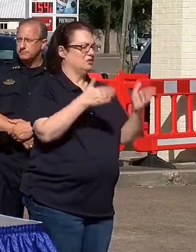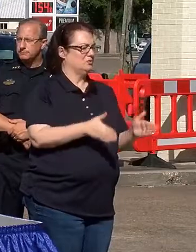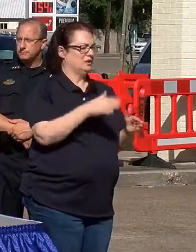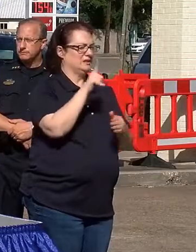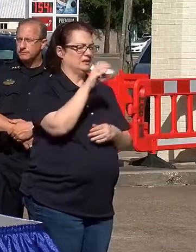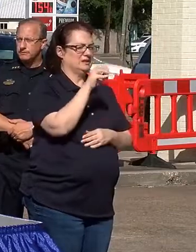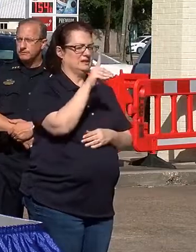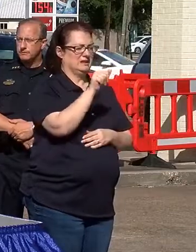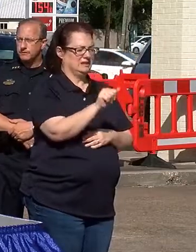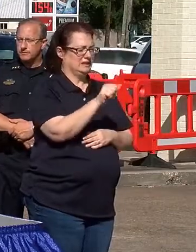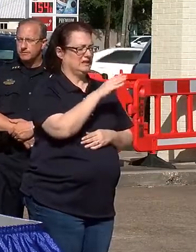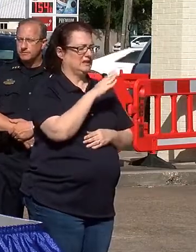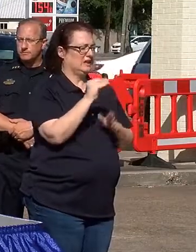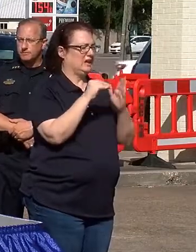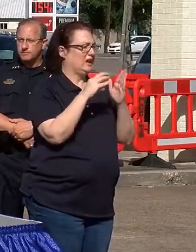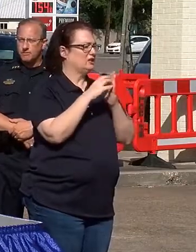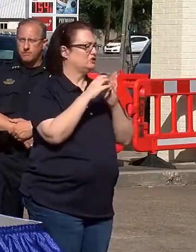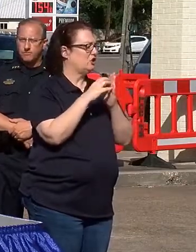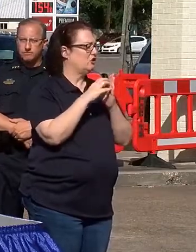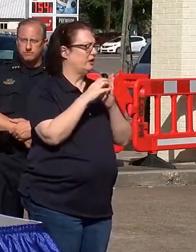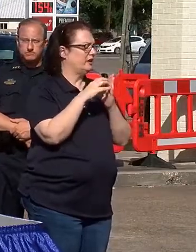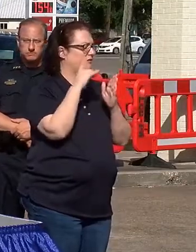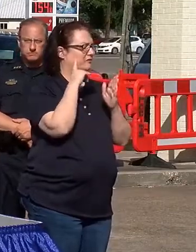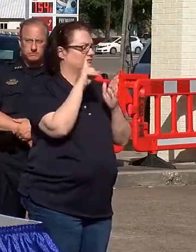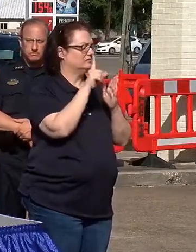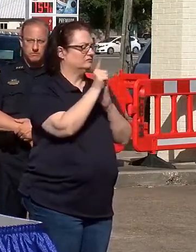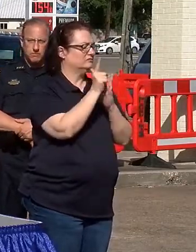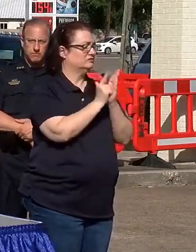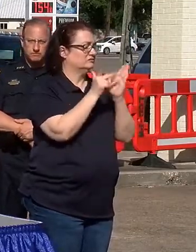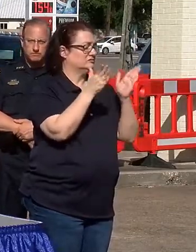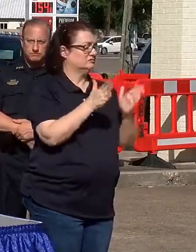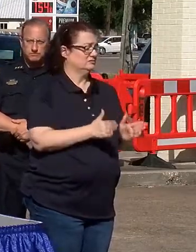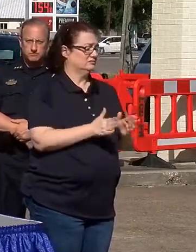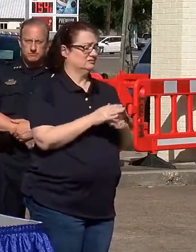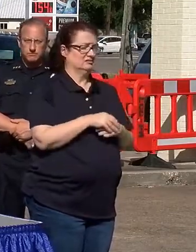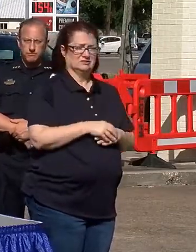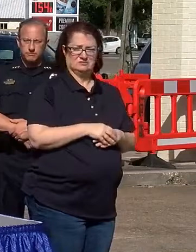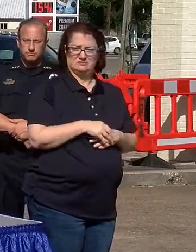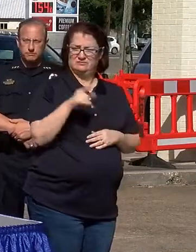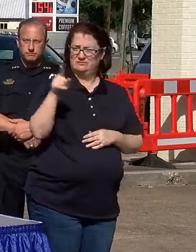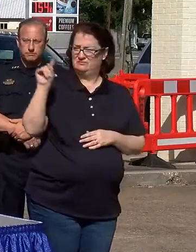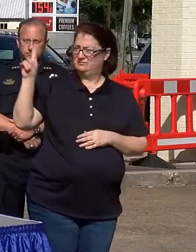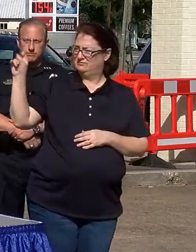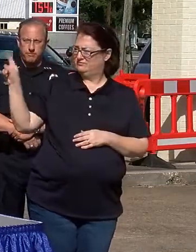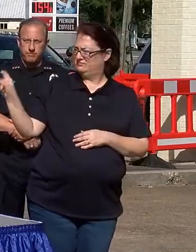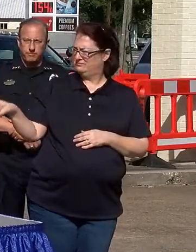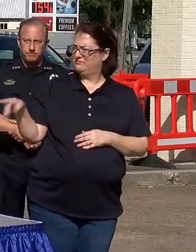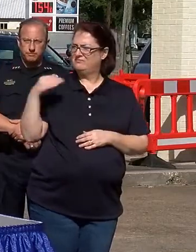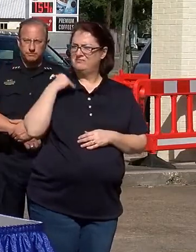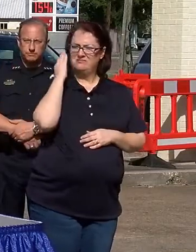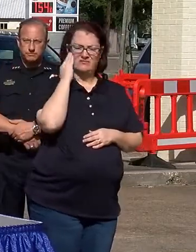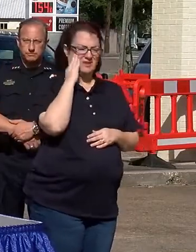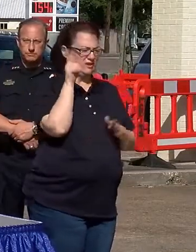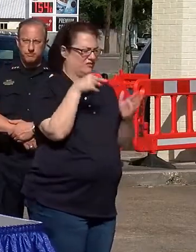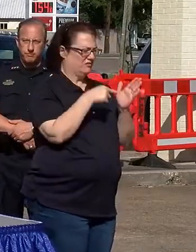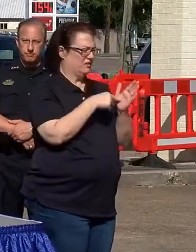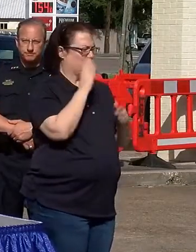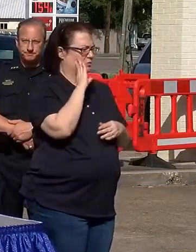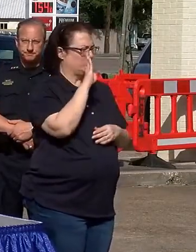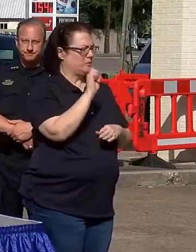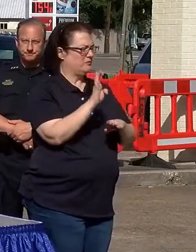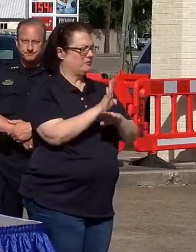parish attorney are joined with me today. If you have any questions for us, please ask. I know you said that these are going to be for the